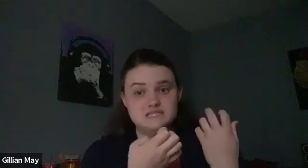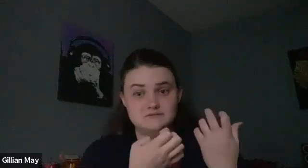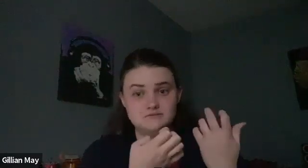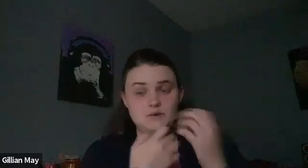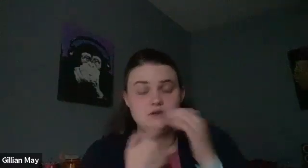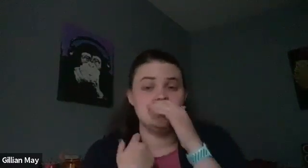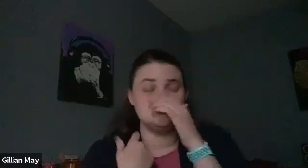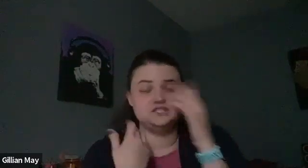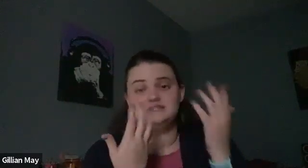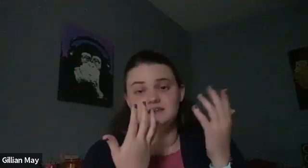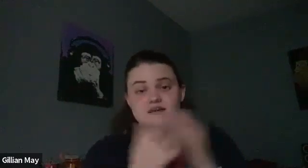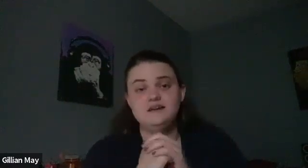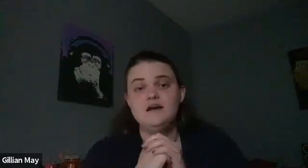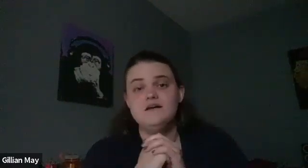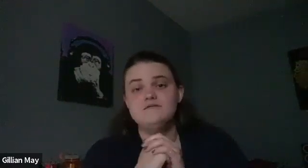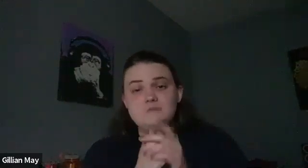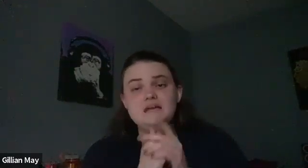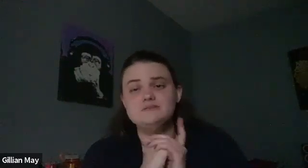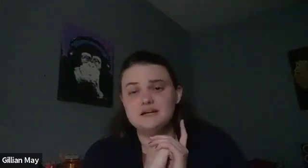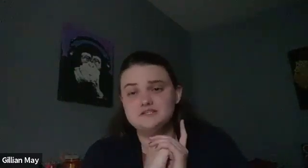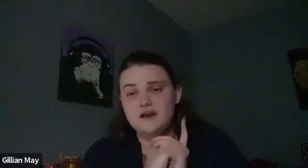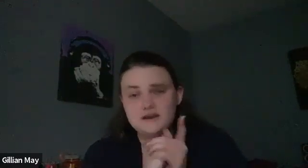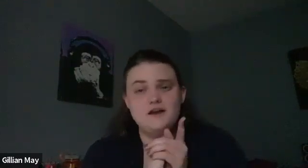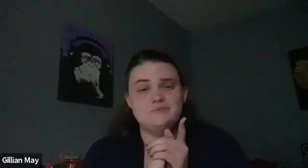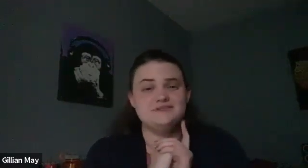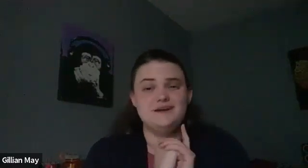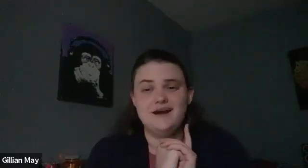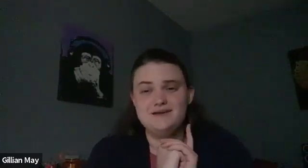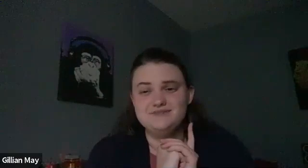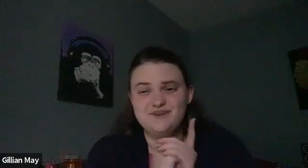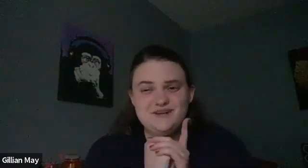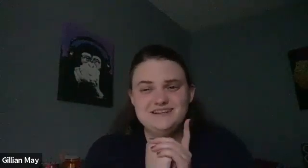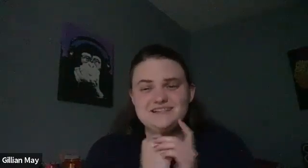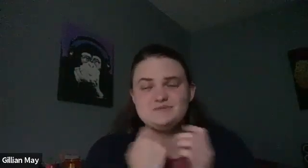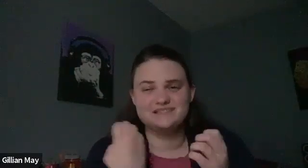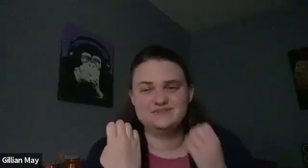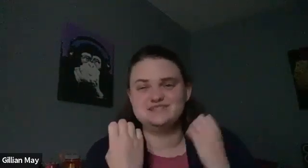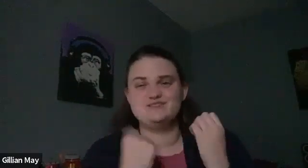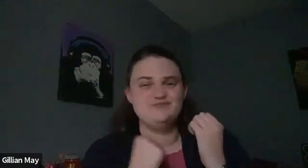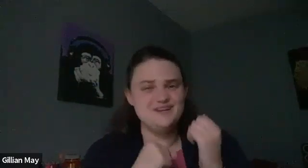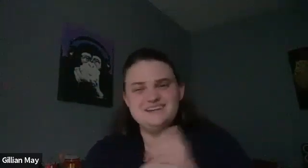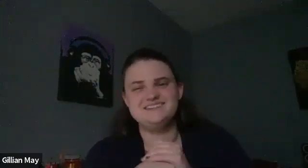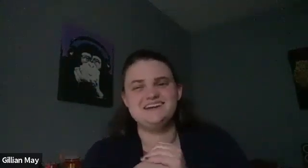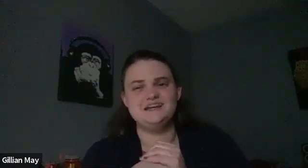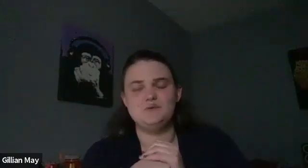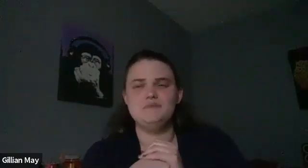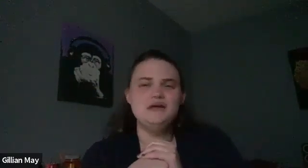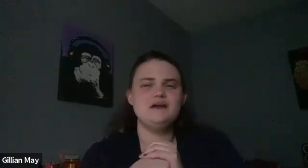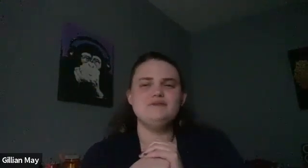expressive, where they actually can sign it. For me, it was actually kind of the opposite. I was very good at expressing myself. I was very good at the signing, but man, when I was